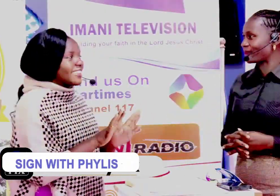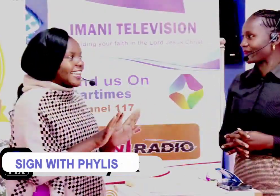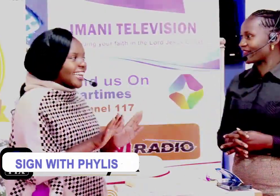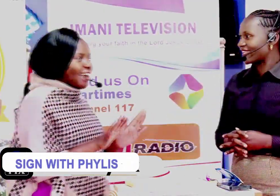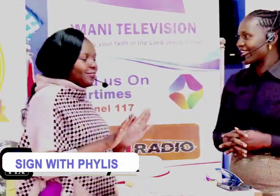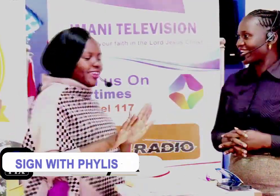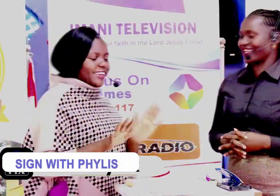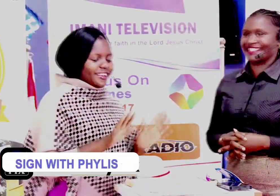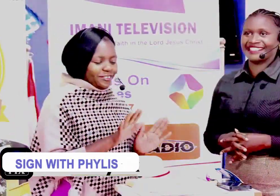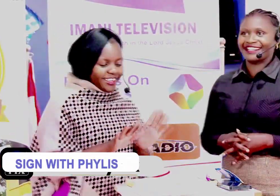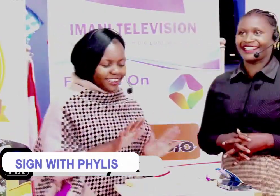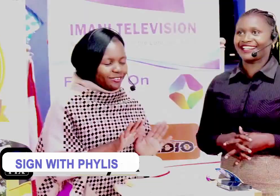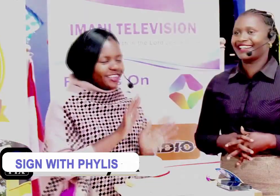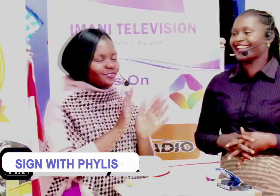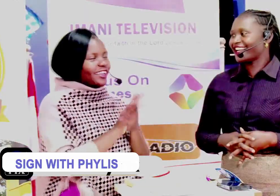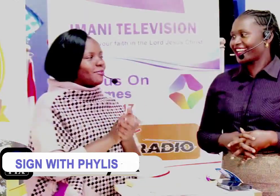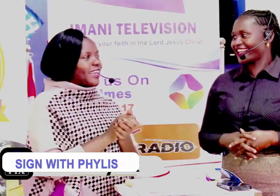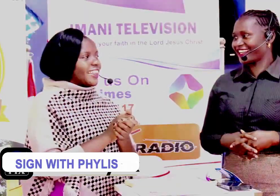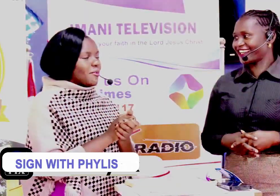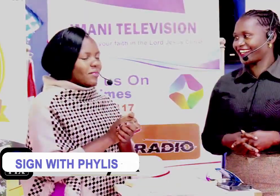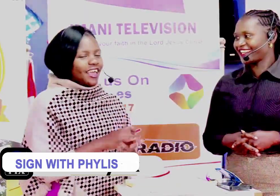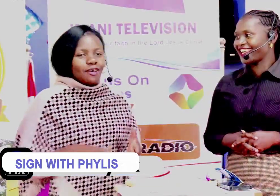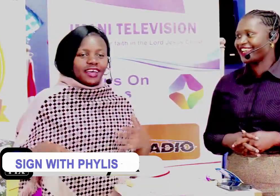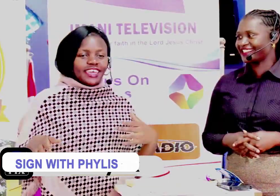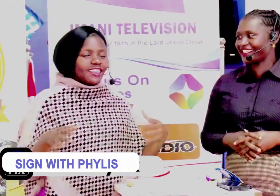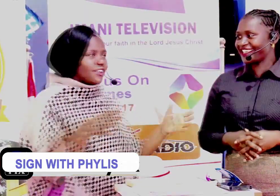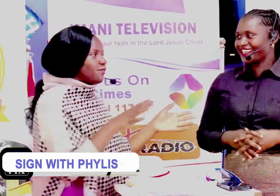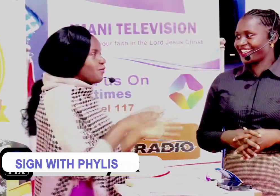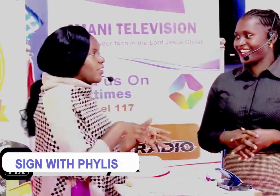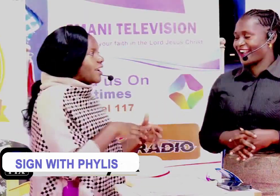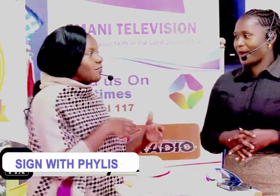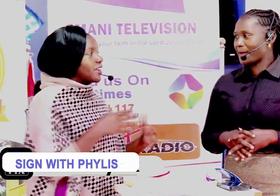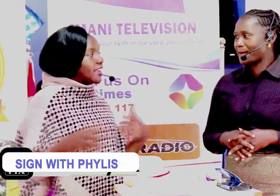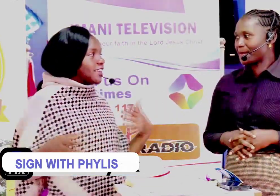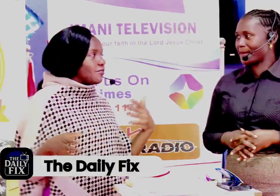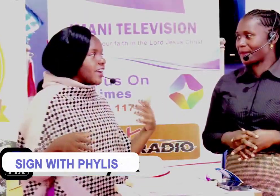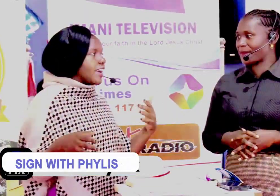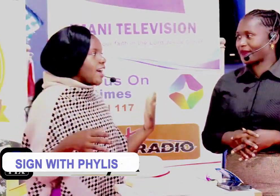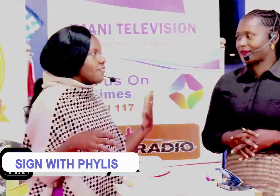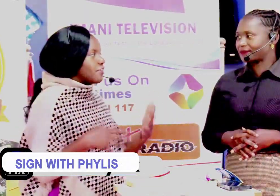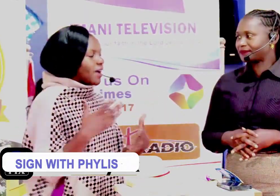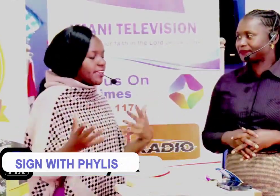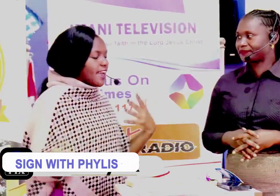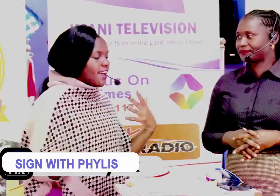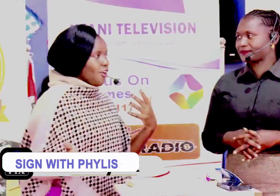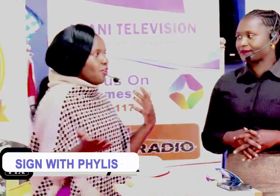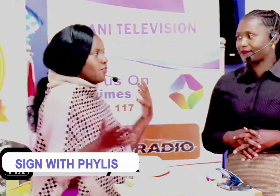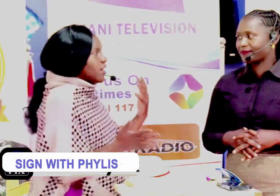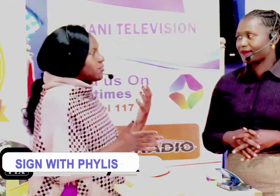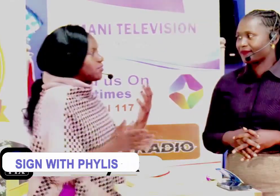how we finger spell them, yes. But I think for a quick rundown, we can have a reminder of how to